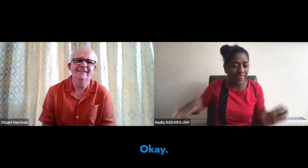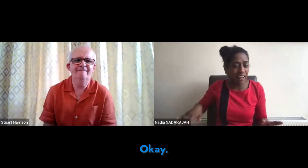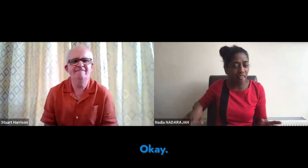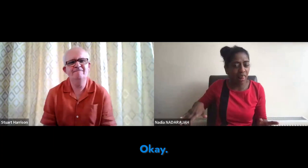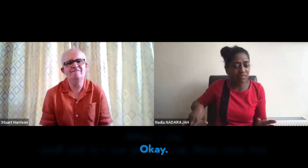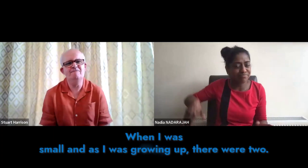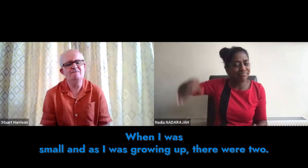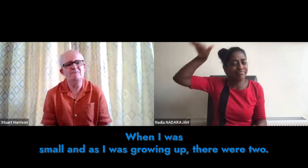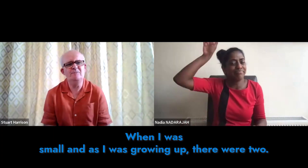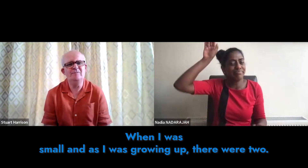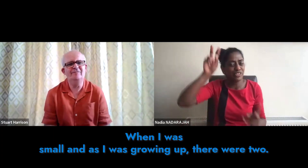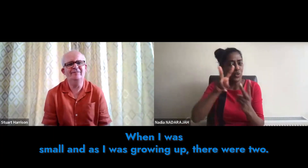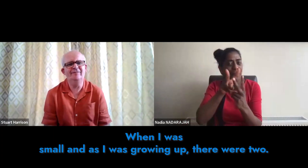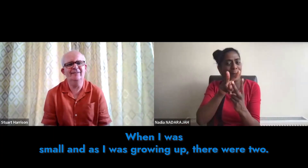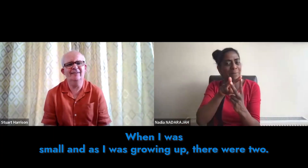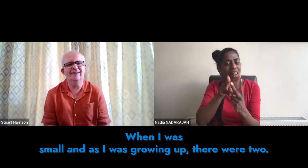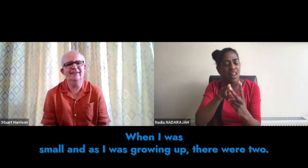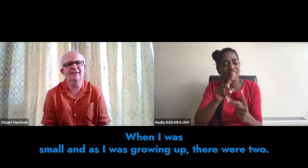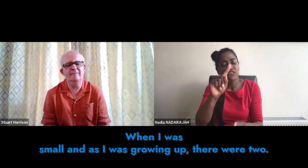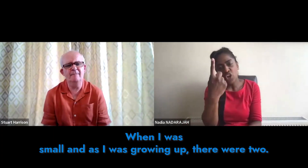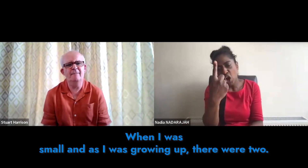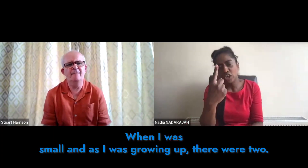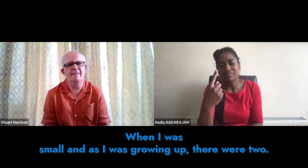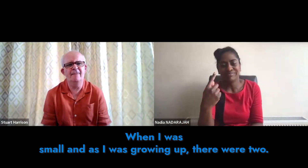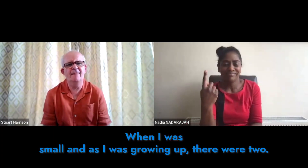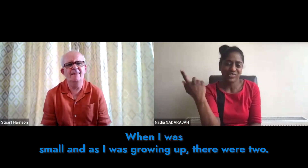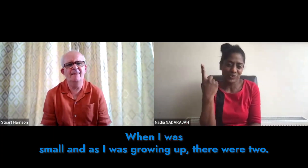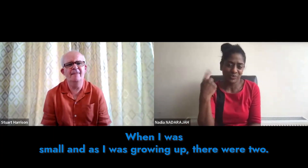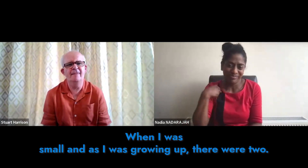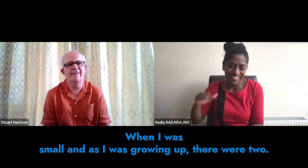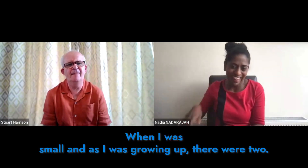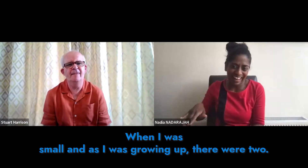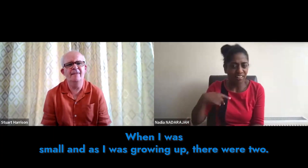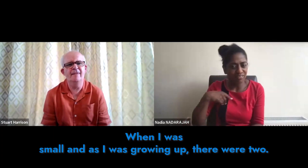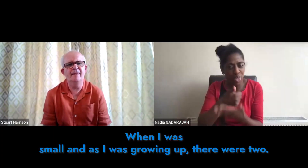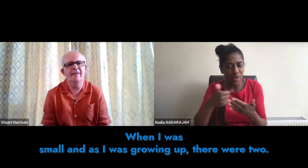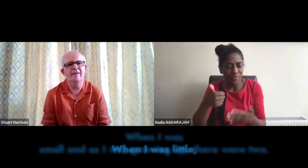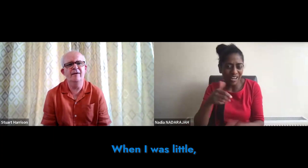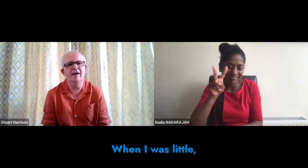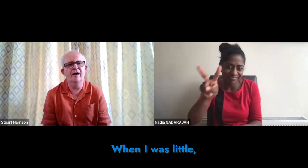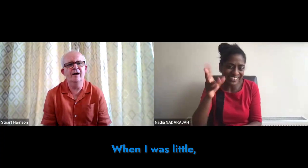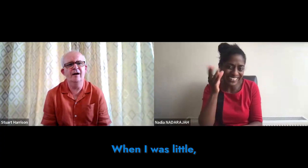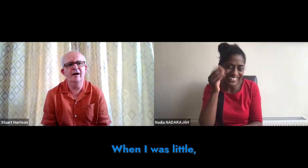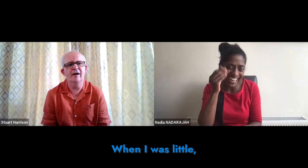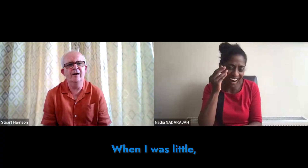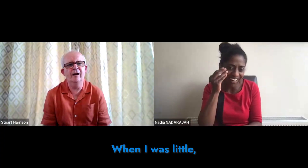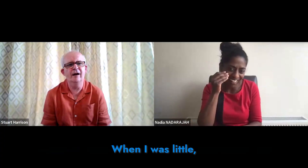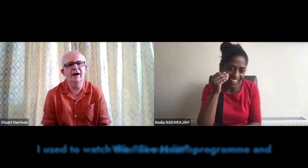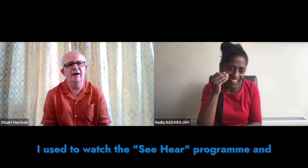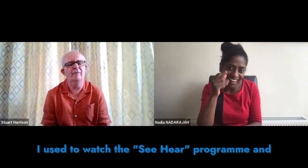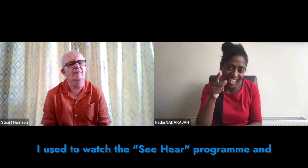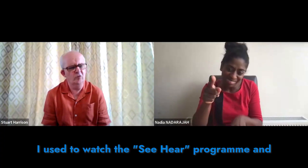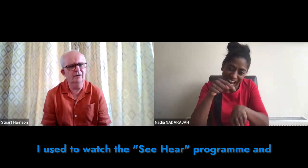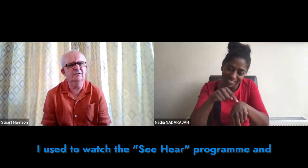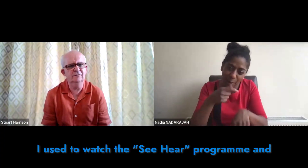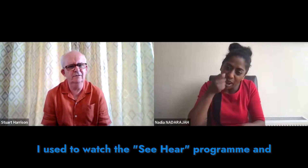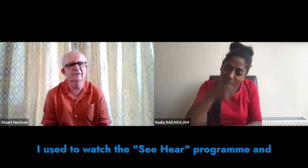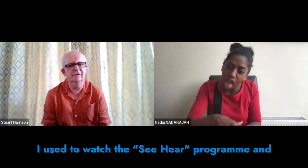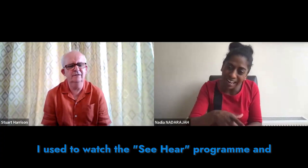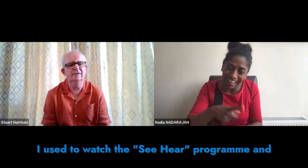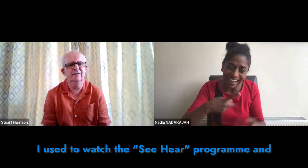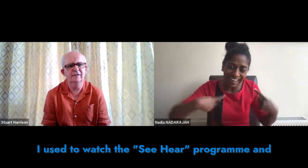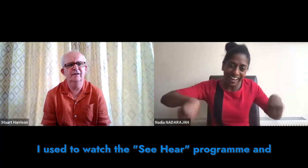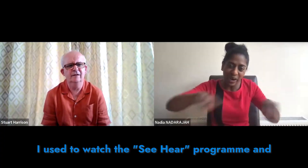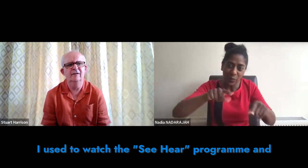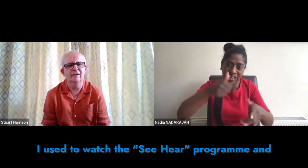Okay. When I was small and as I was growing up, there were two. When I was little, I used to watch the